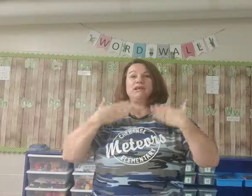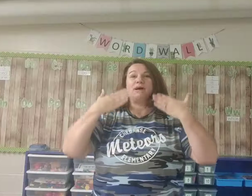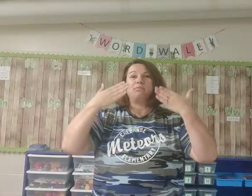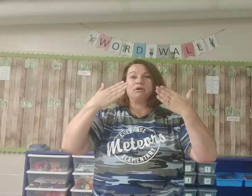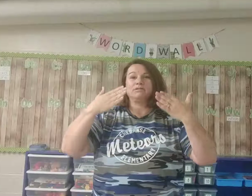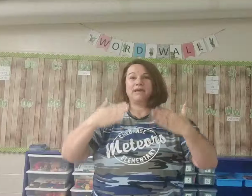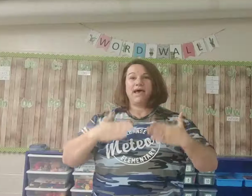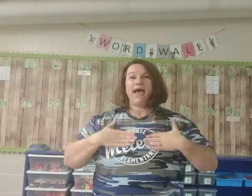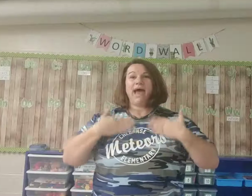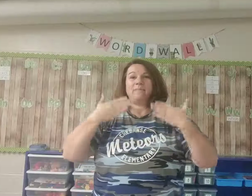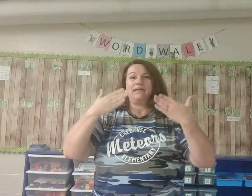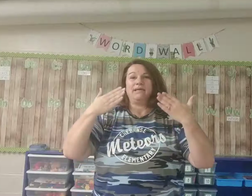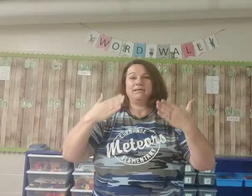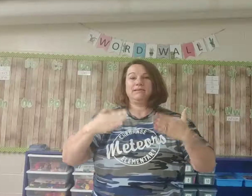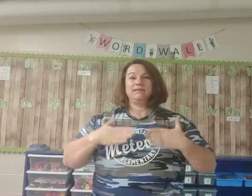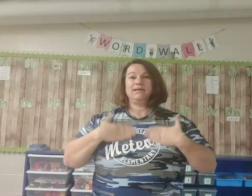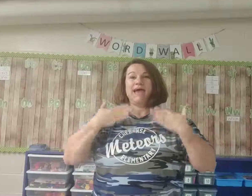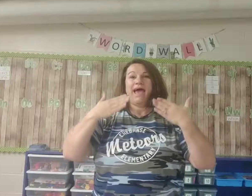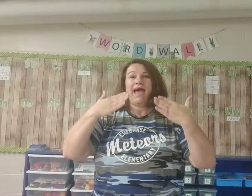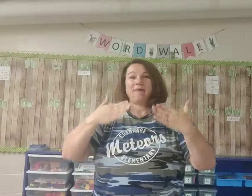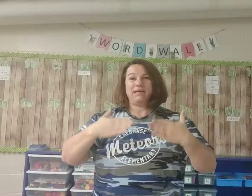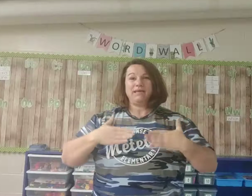it upwards. Happy. Happy